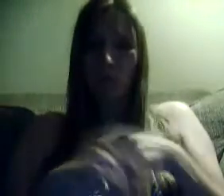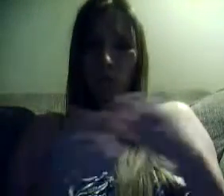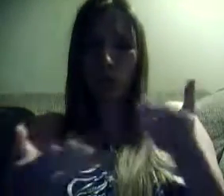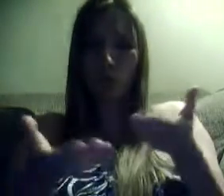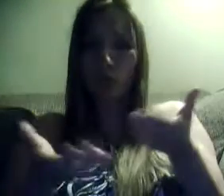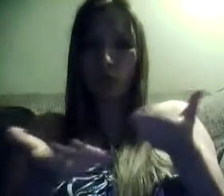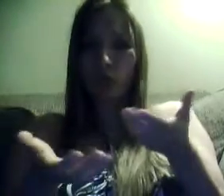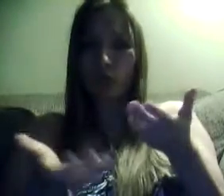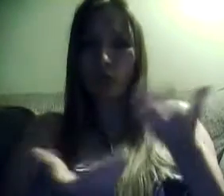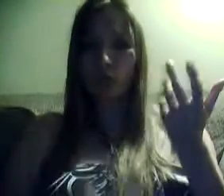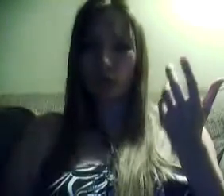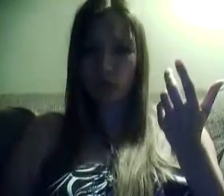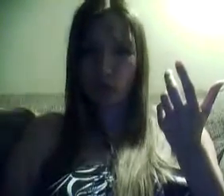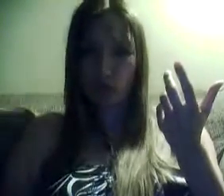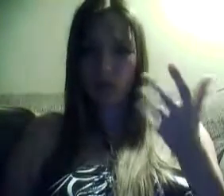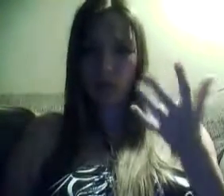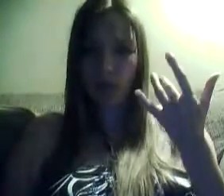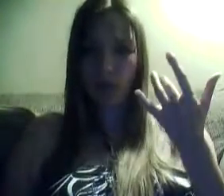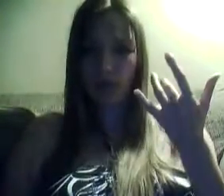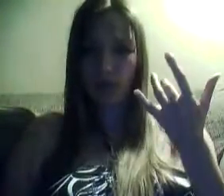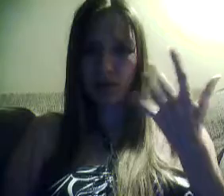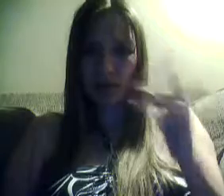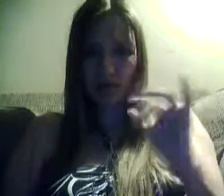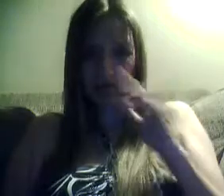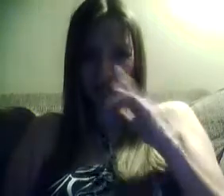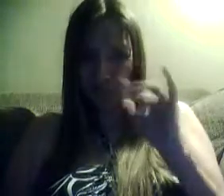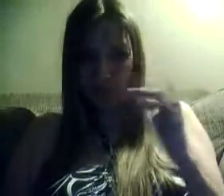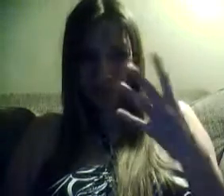And crocodiles. And coyotes in the jungle.